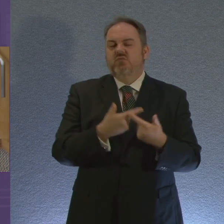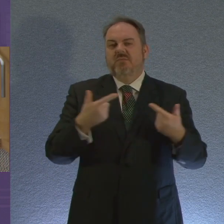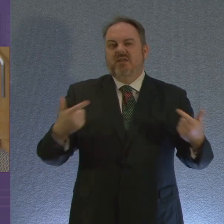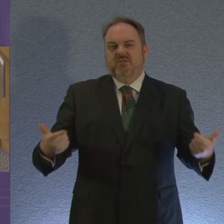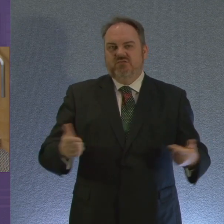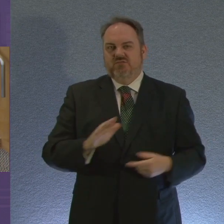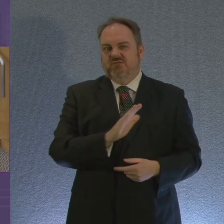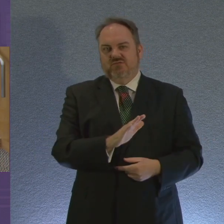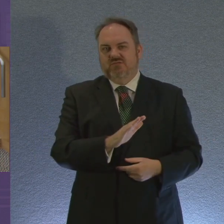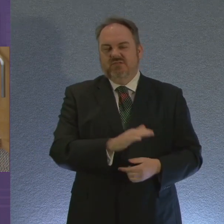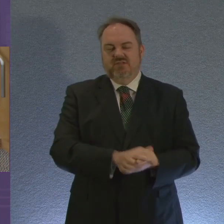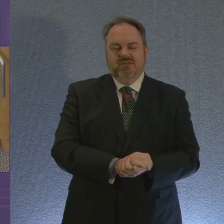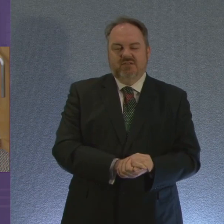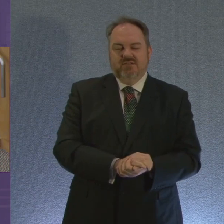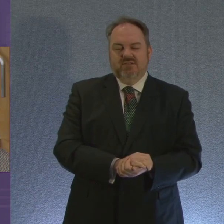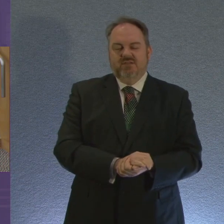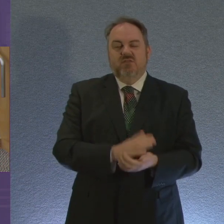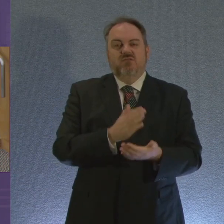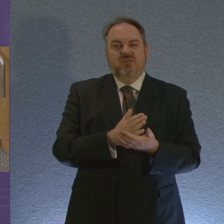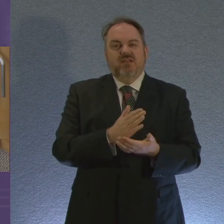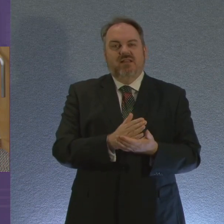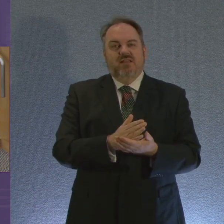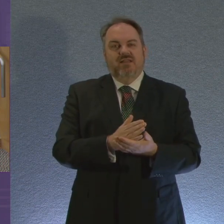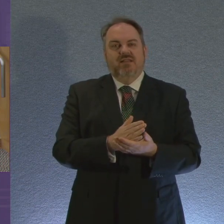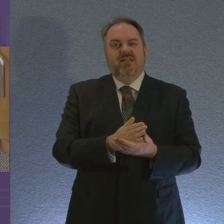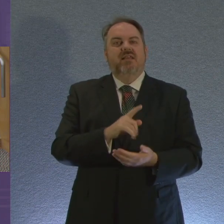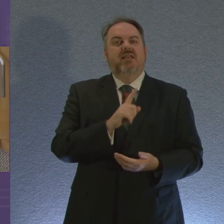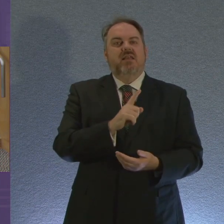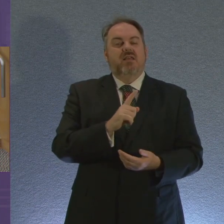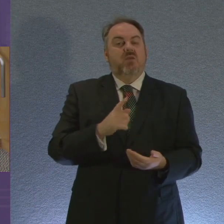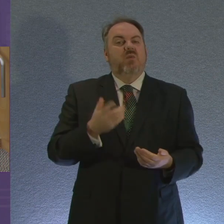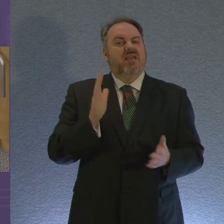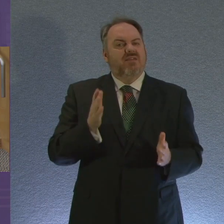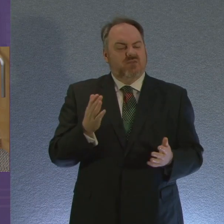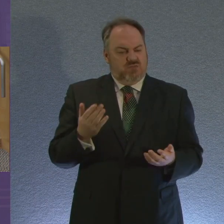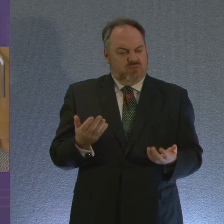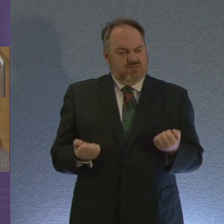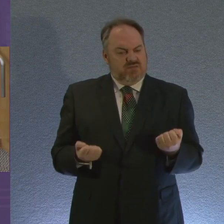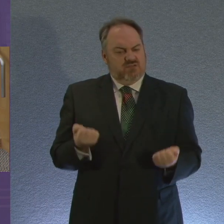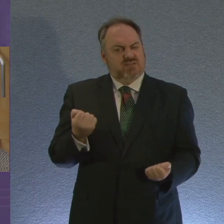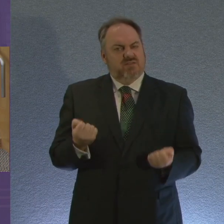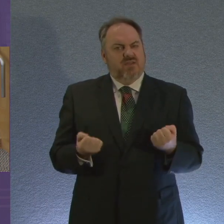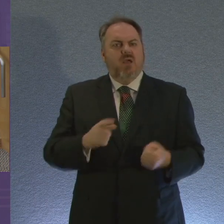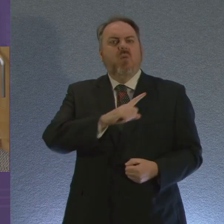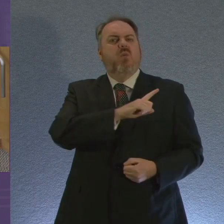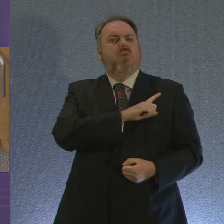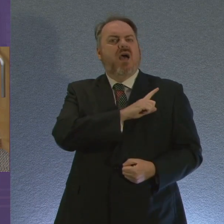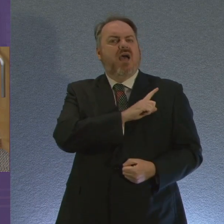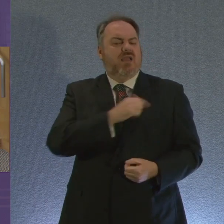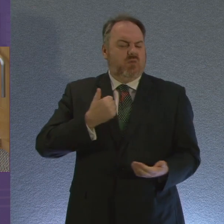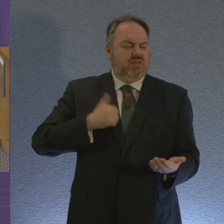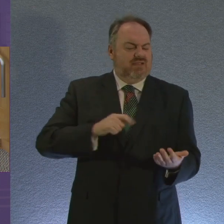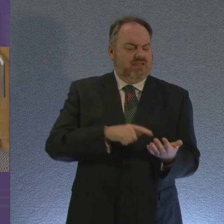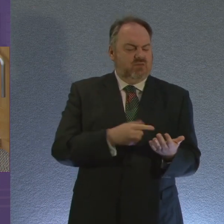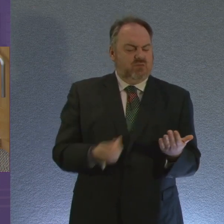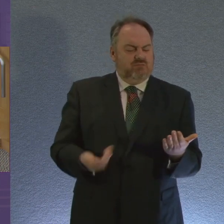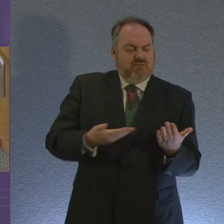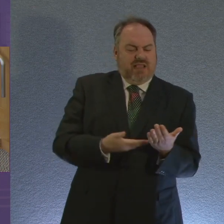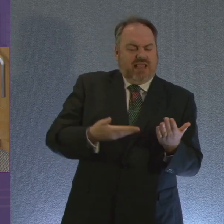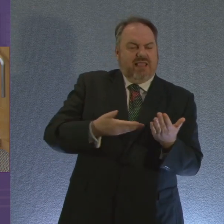at the moment, because the case for their necessity has not been made out. And I want to reflect a little bit more, like I did last week,